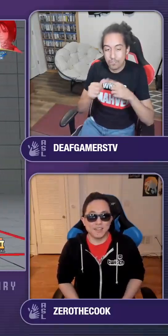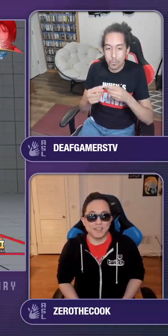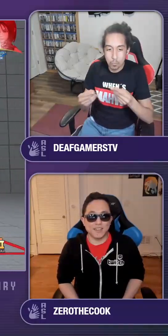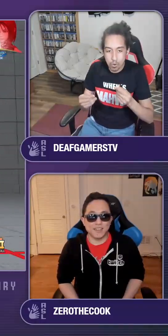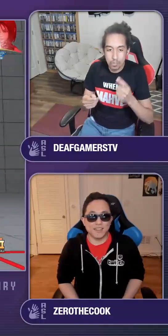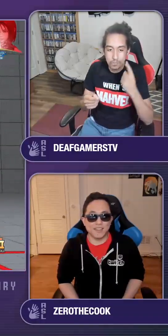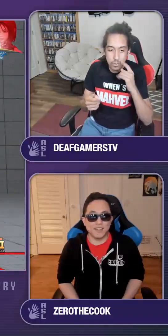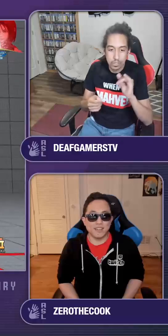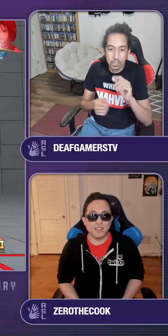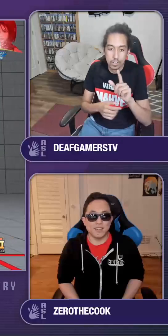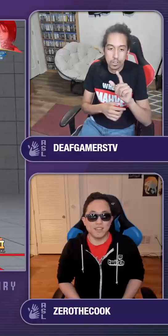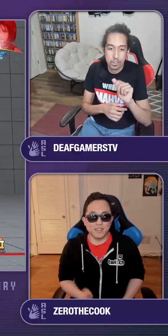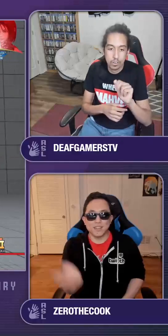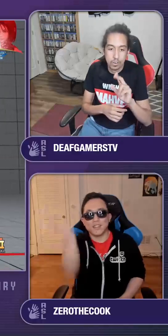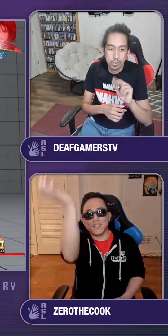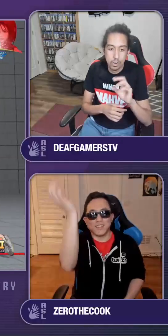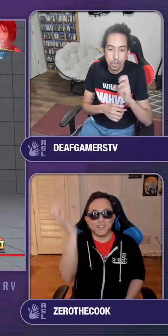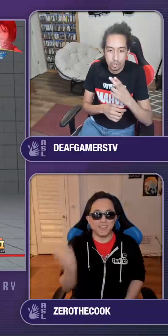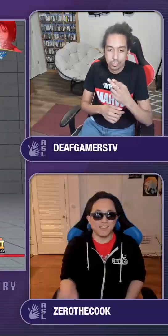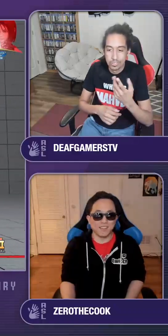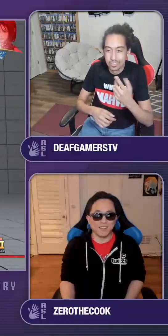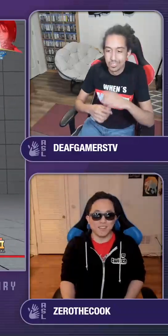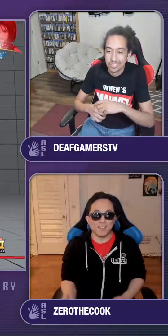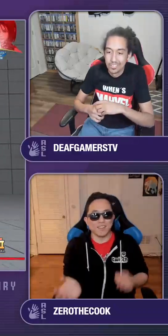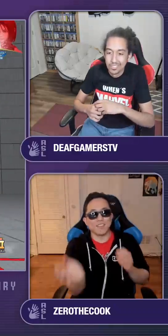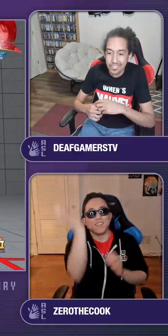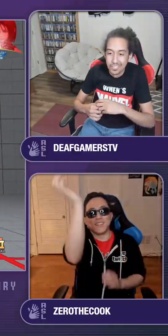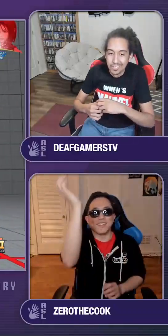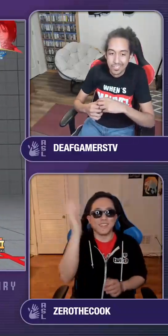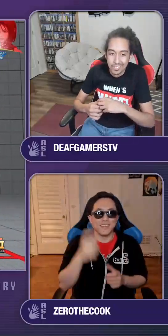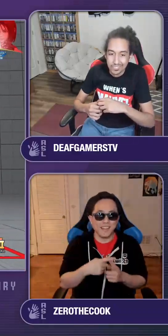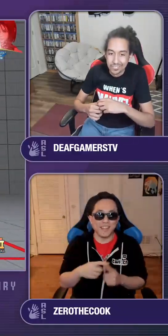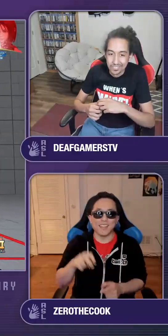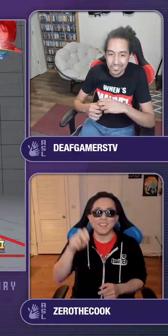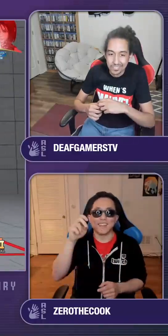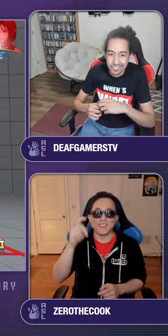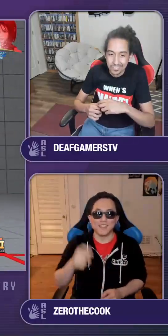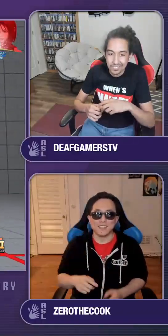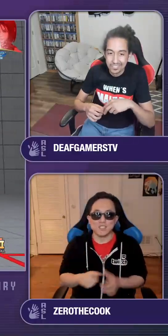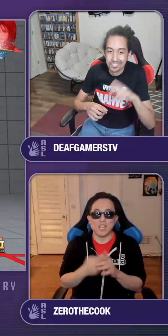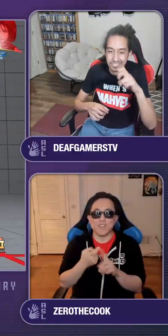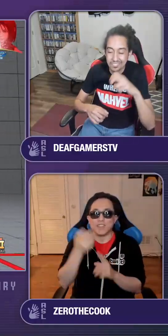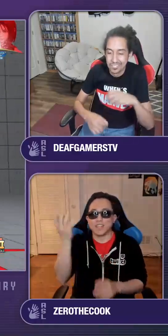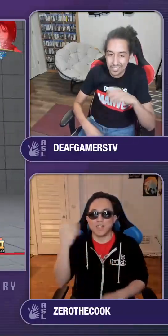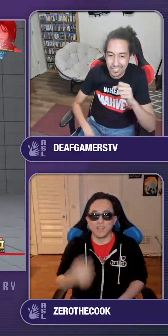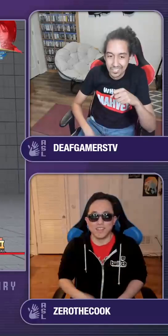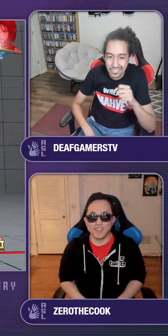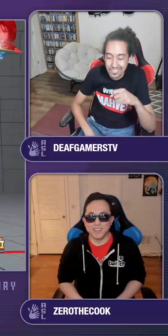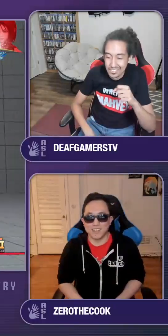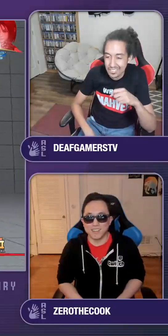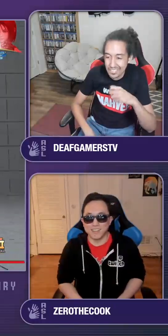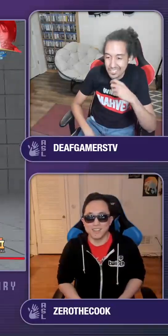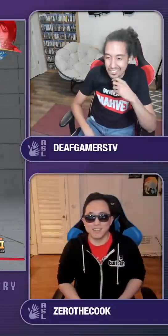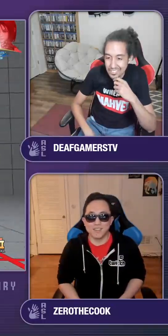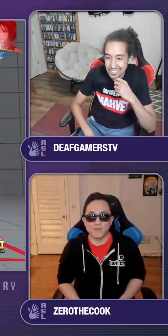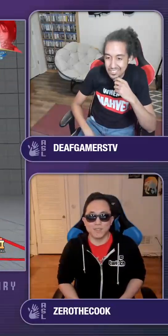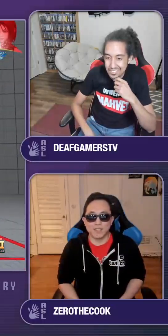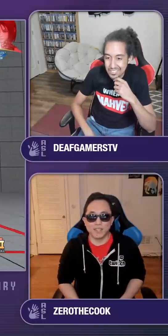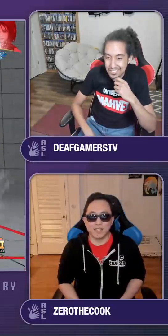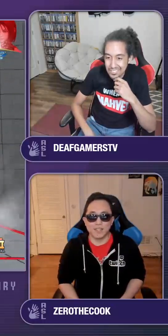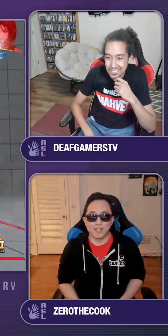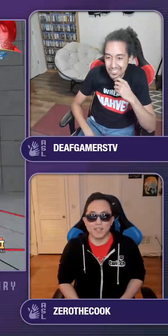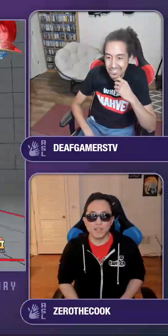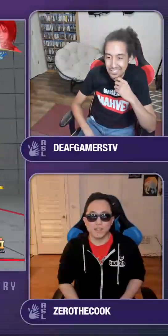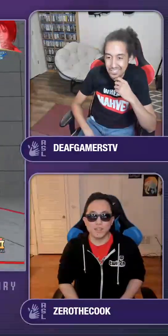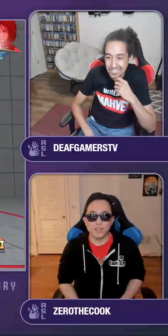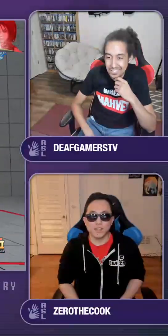crush counter stand roundhouse, but the forward roundhouse is basically just like a juggle point. So Yeah. now with Akira, you get so much right. You crush counter with